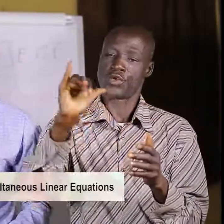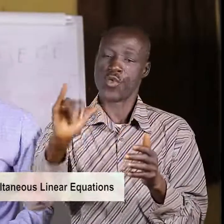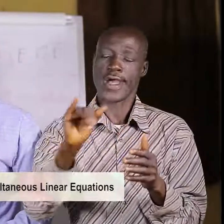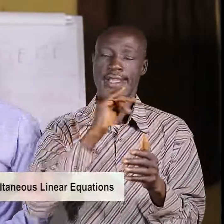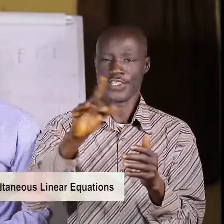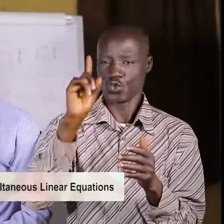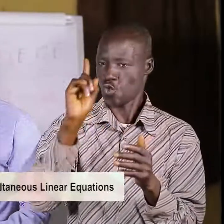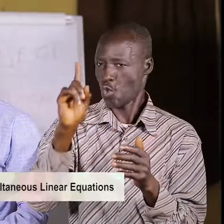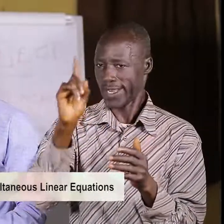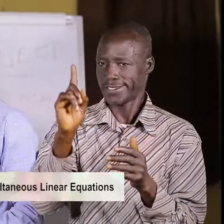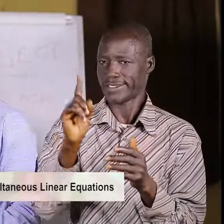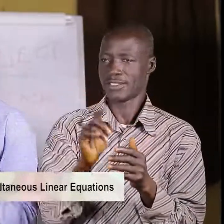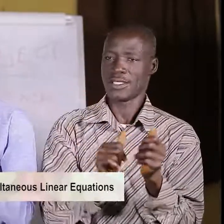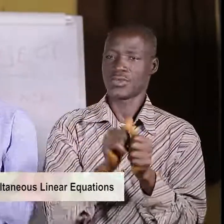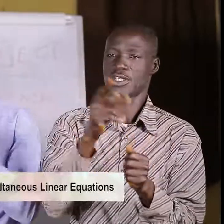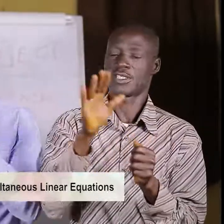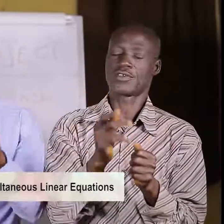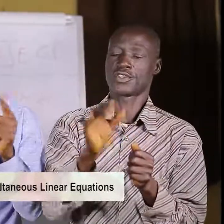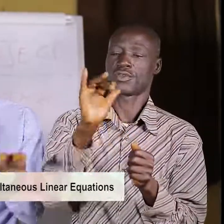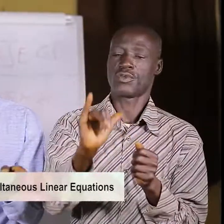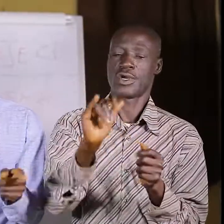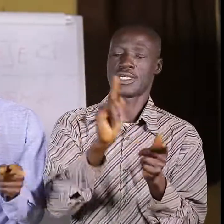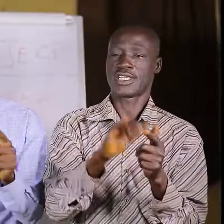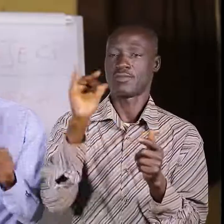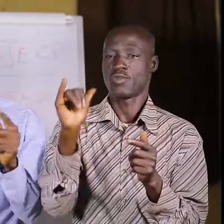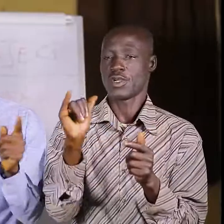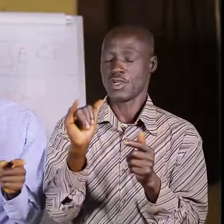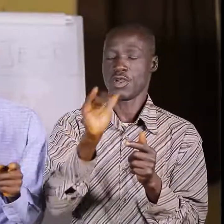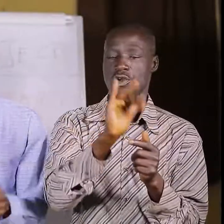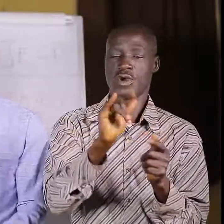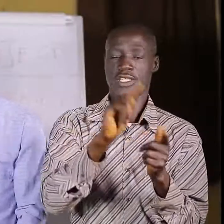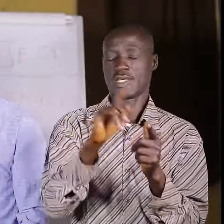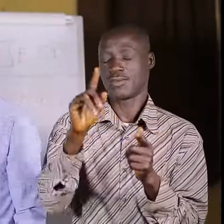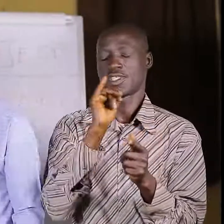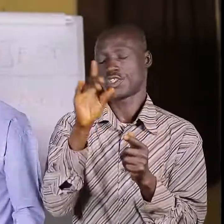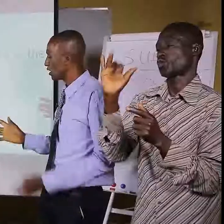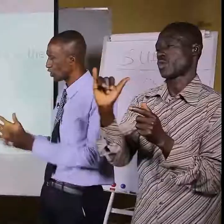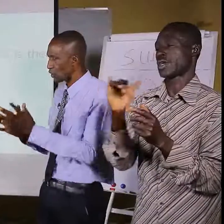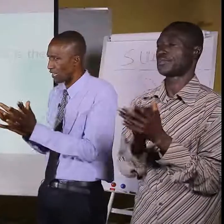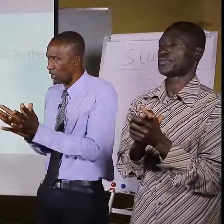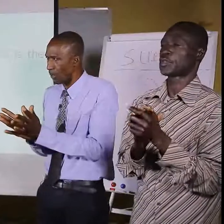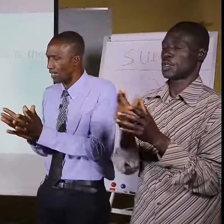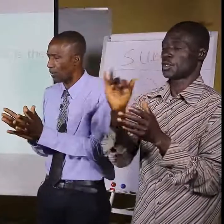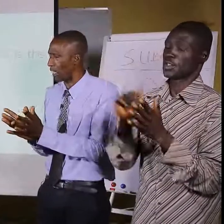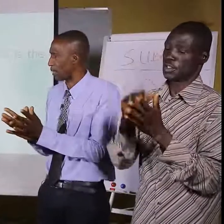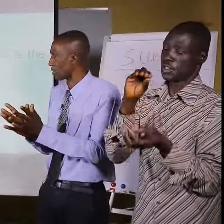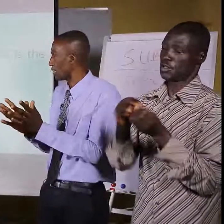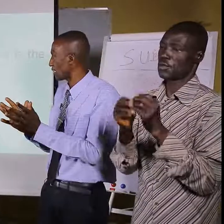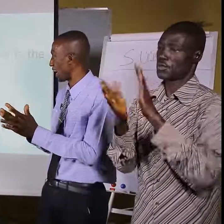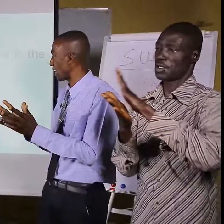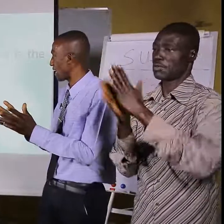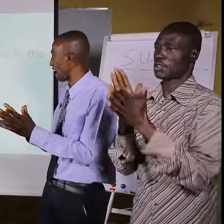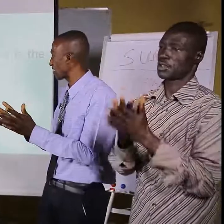the unit digit, which gives y times 1 equals to y. So the number now